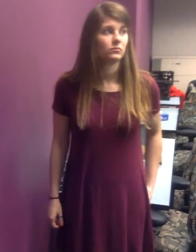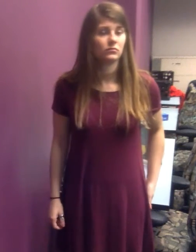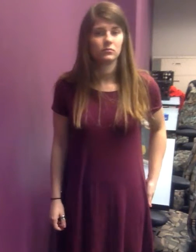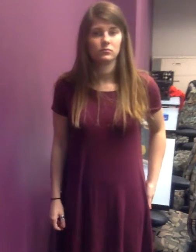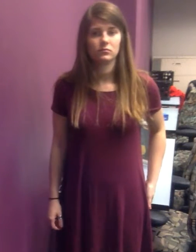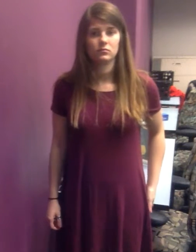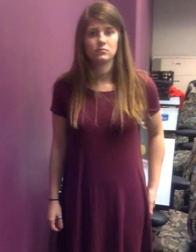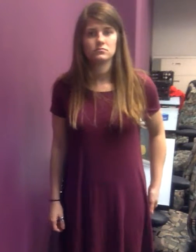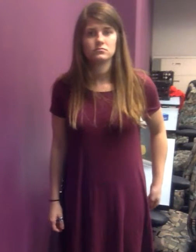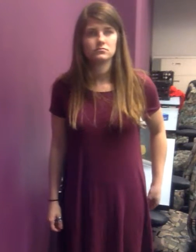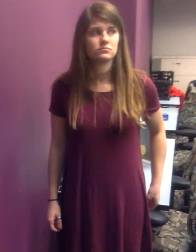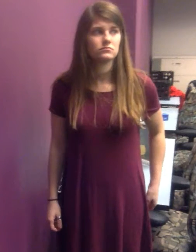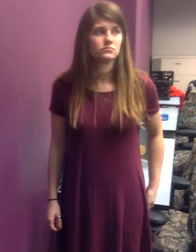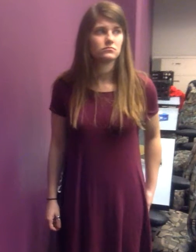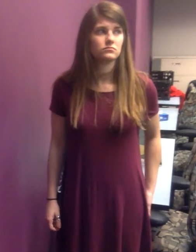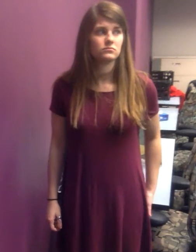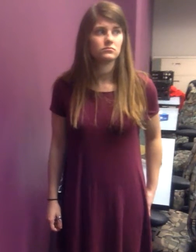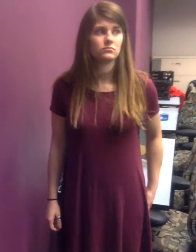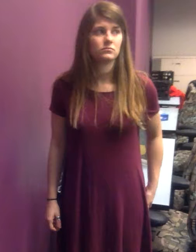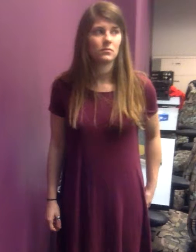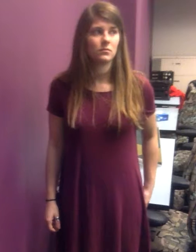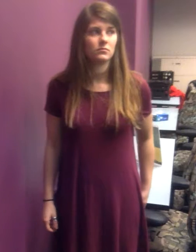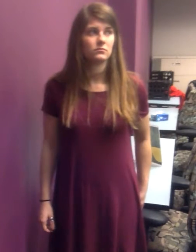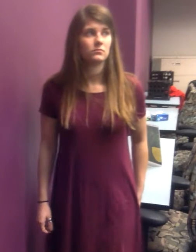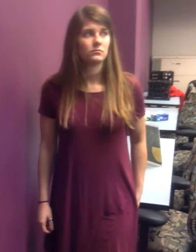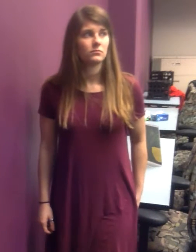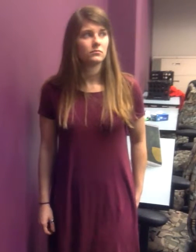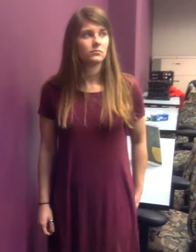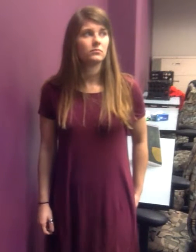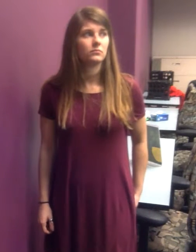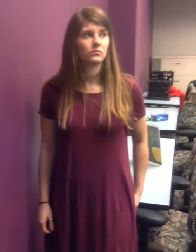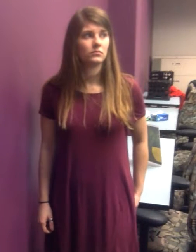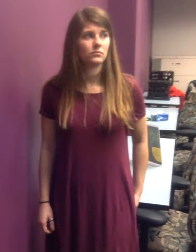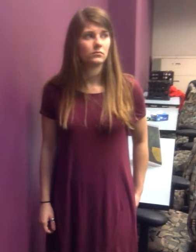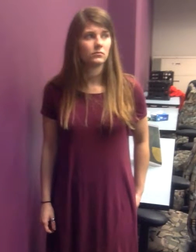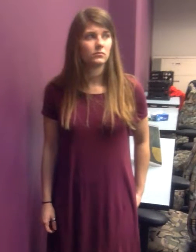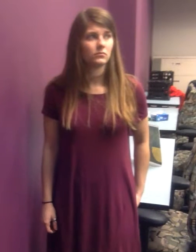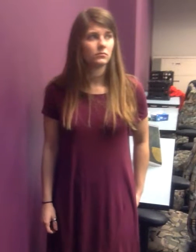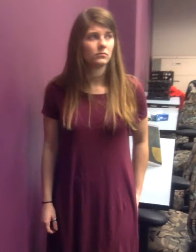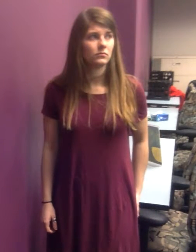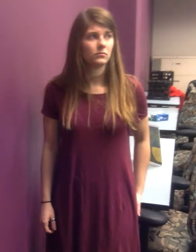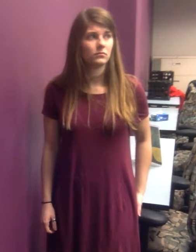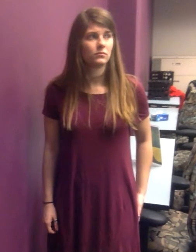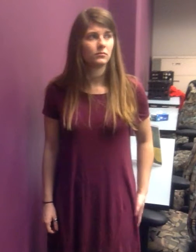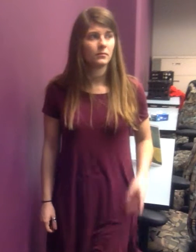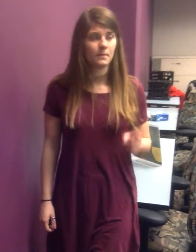Real estate people, and they have a lot to lose if we have to change. What they're saying is that we